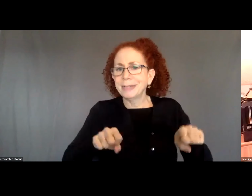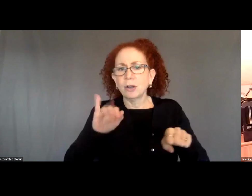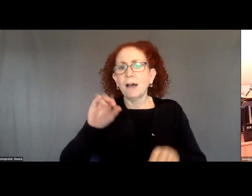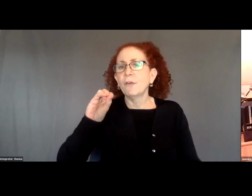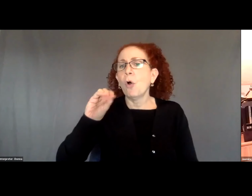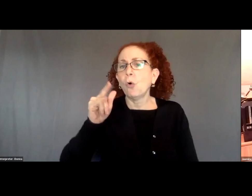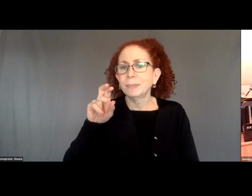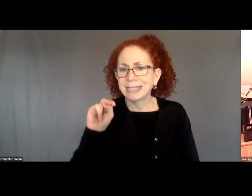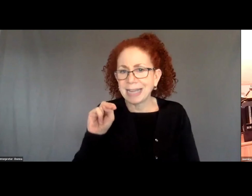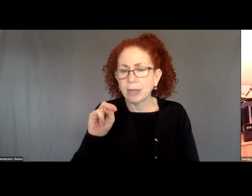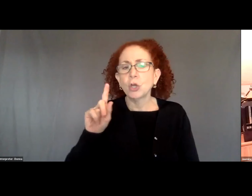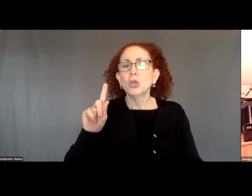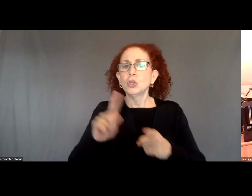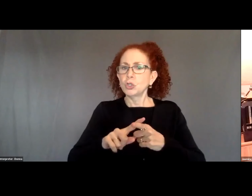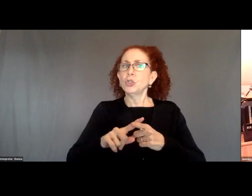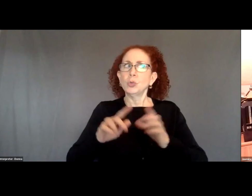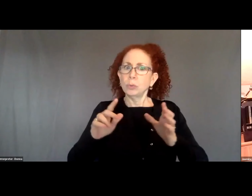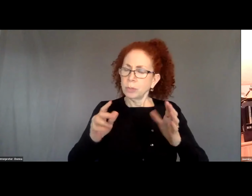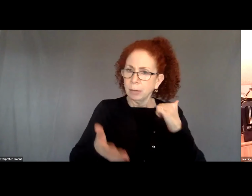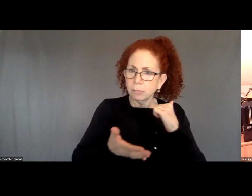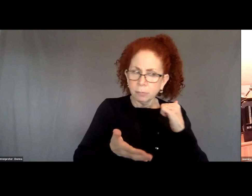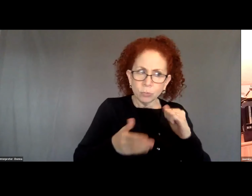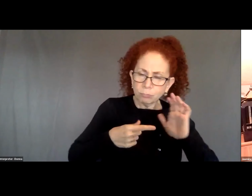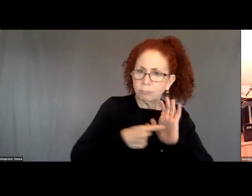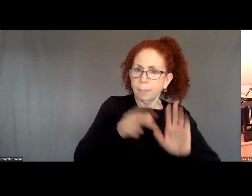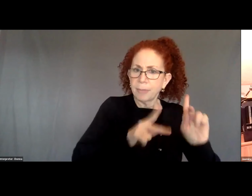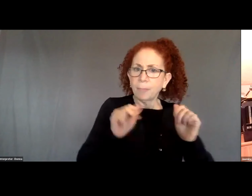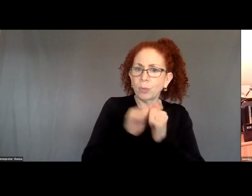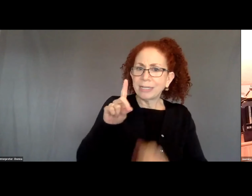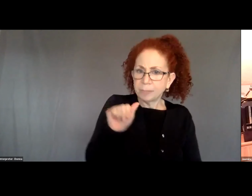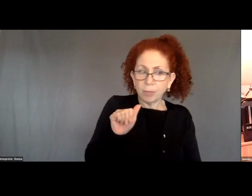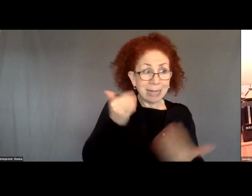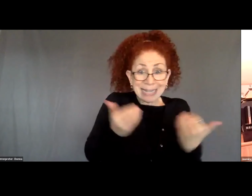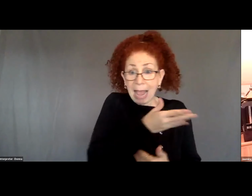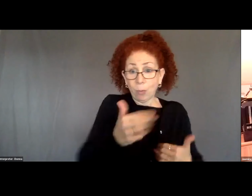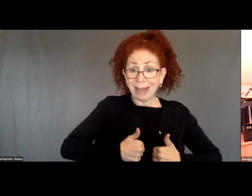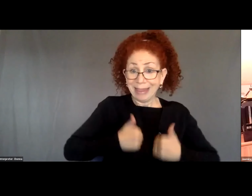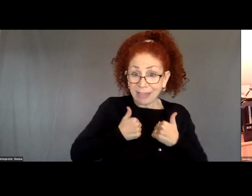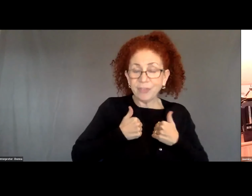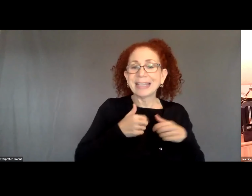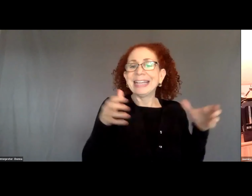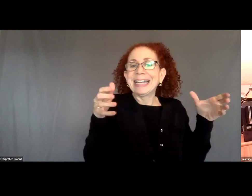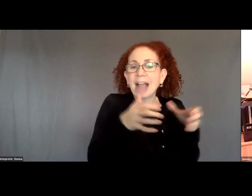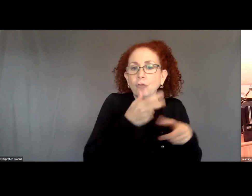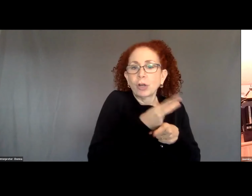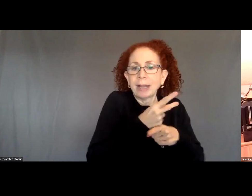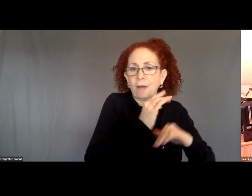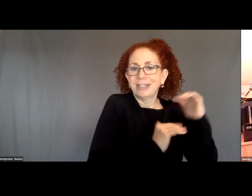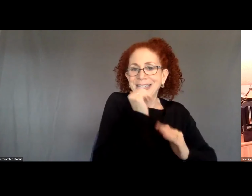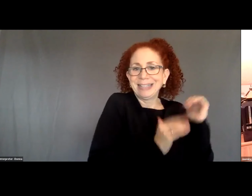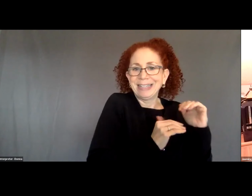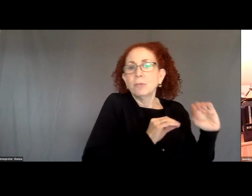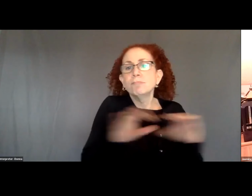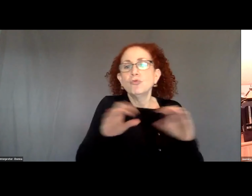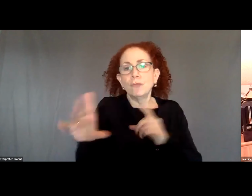Olmstead case to move people with disabilities who are living and exist in congregate care facilities into